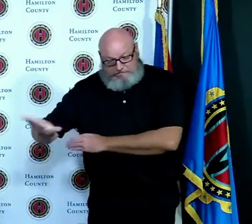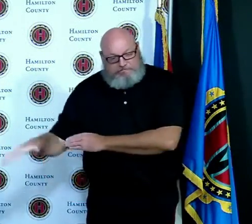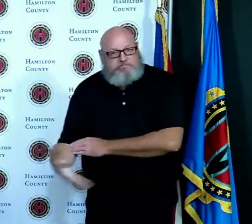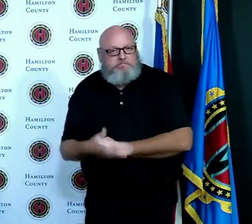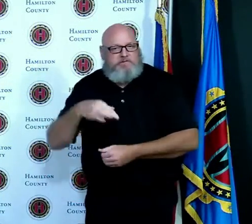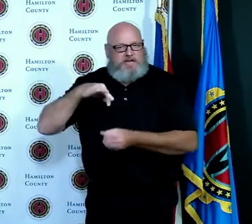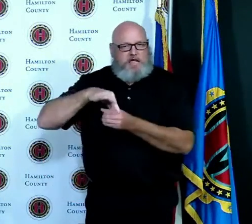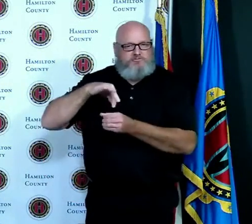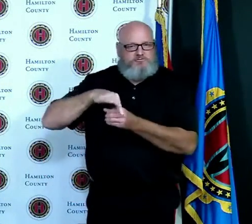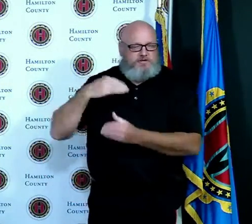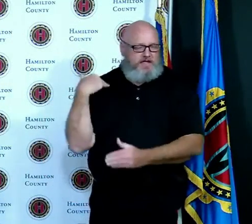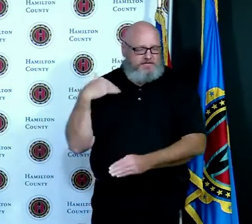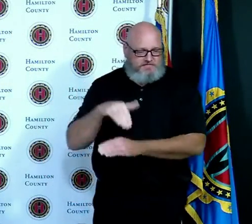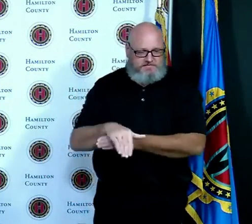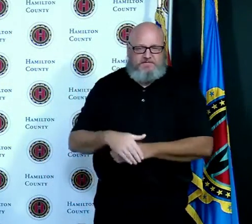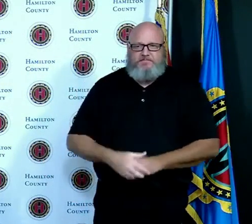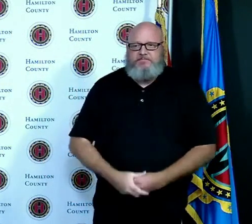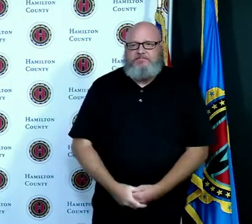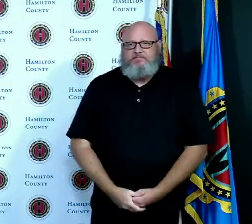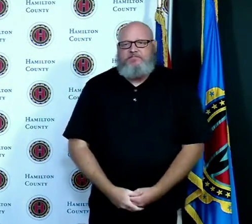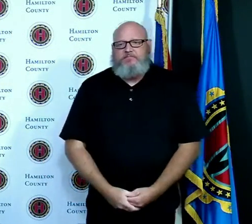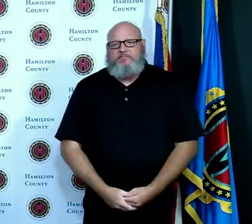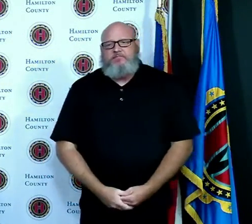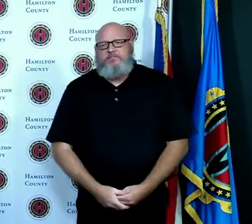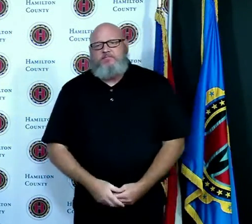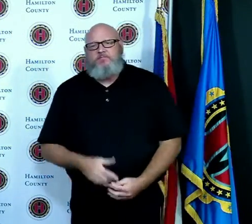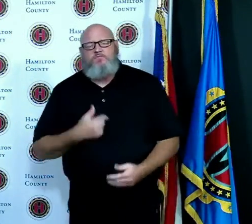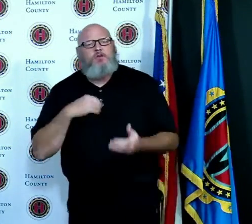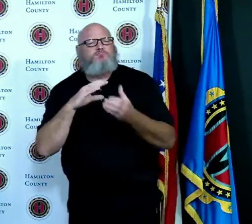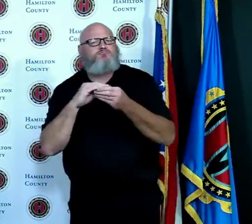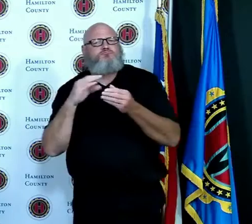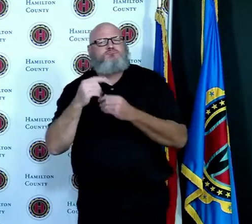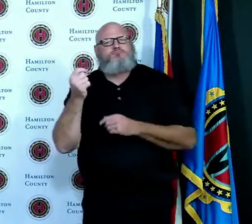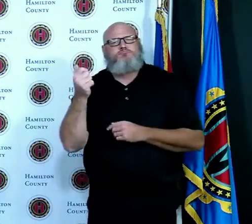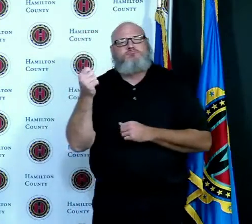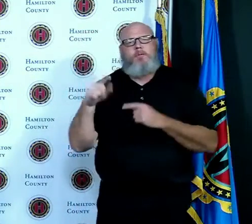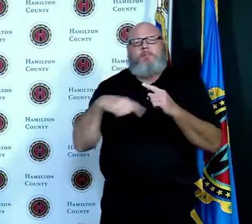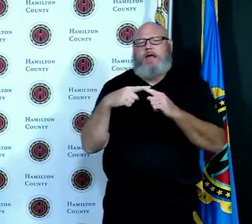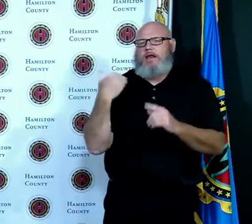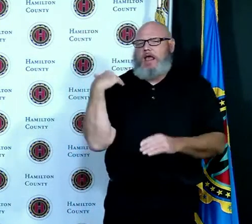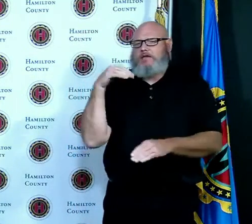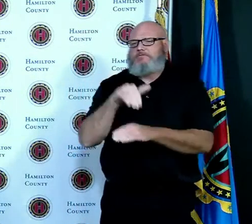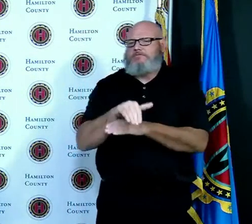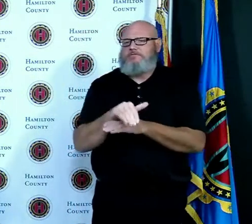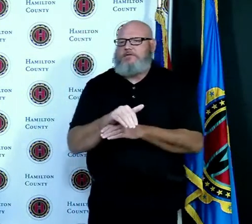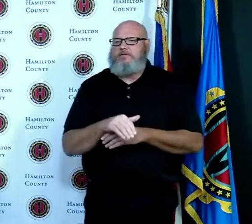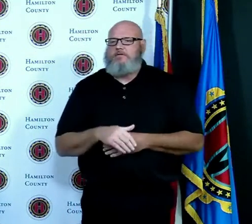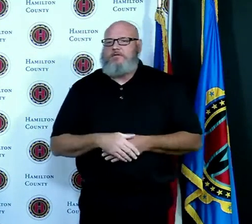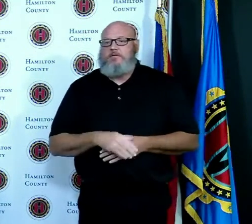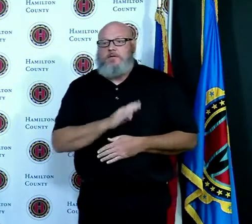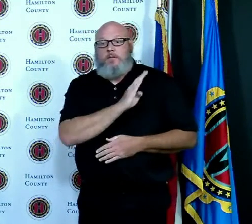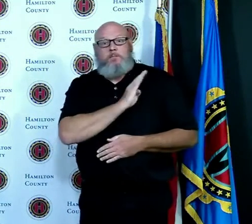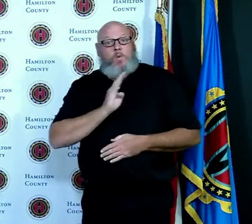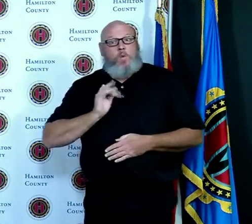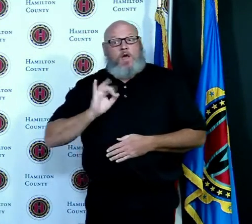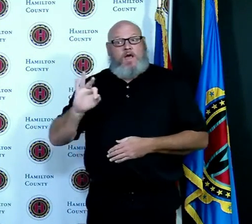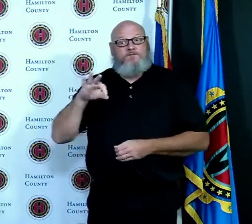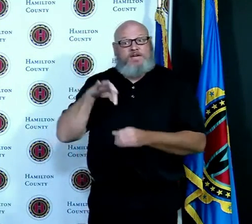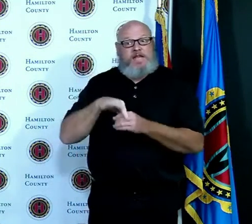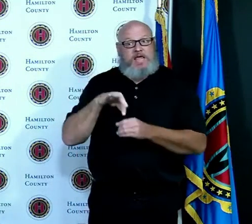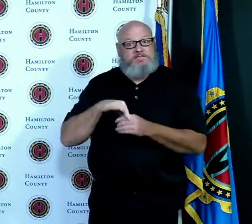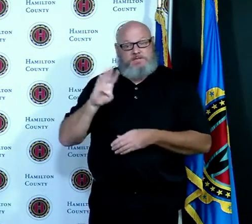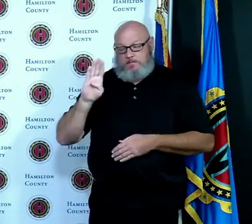And we are going to talk a little bit about last night and how good of a job the BOE did to help us make it